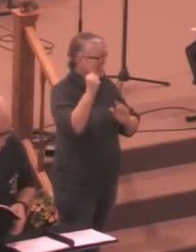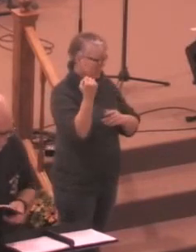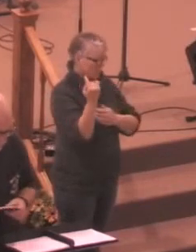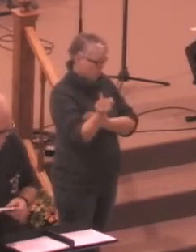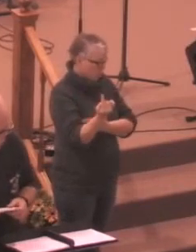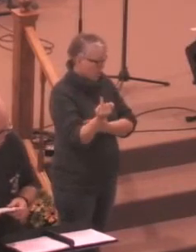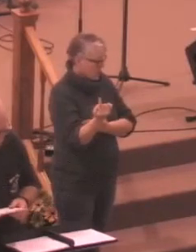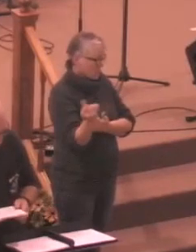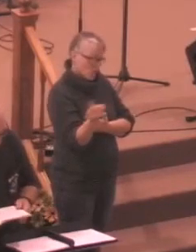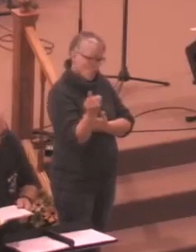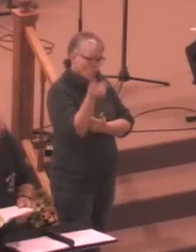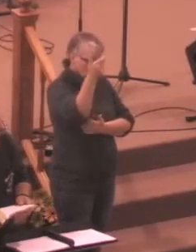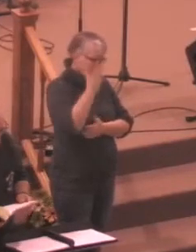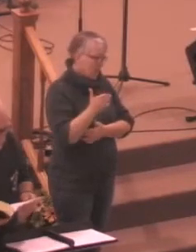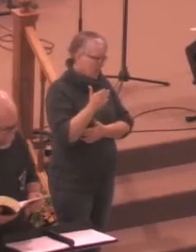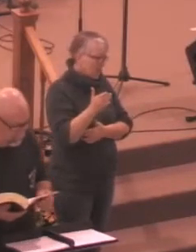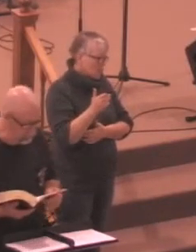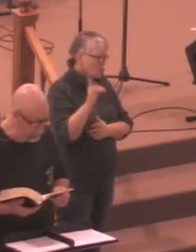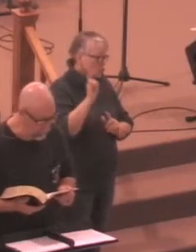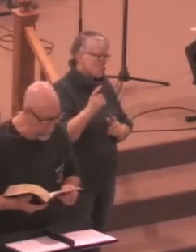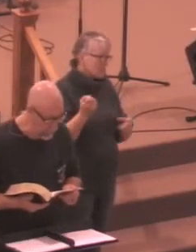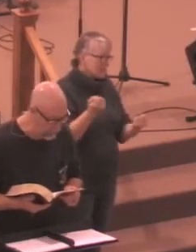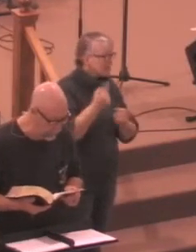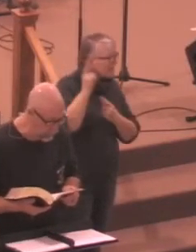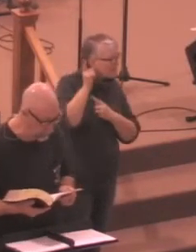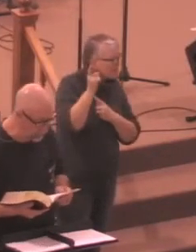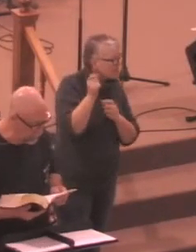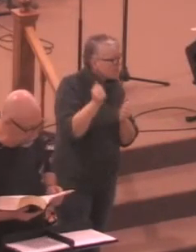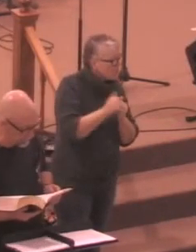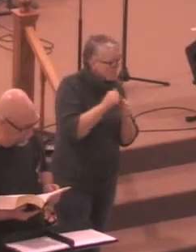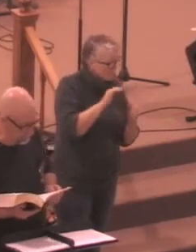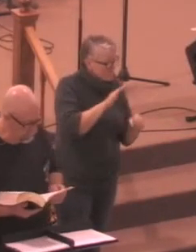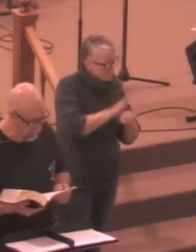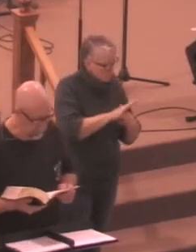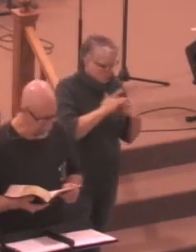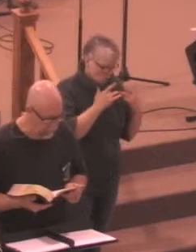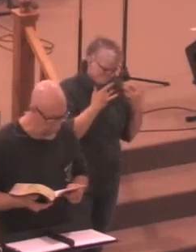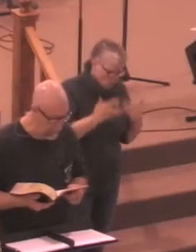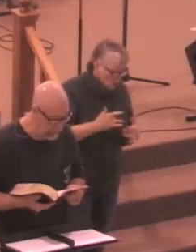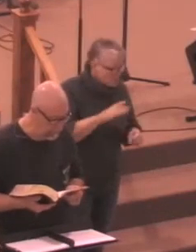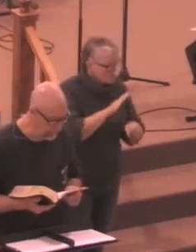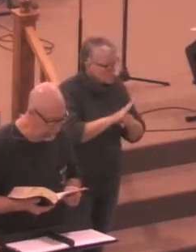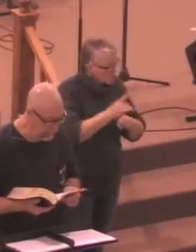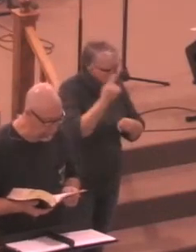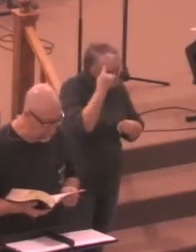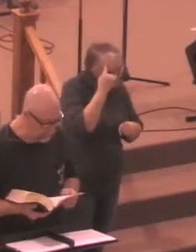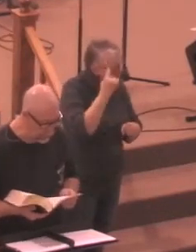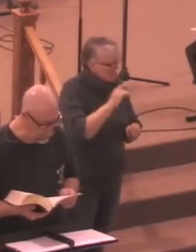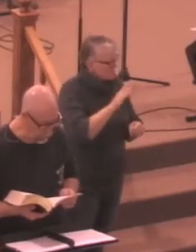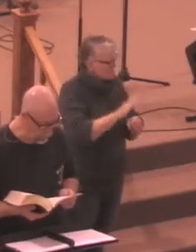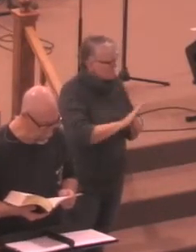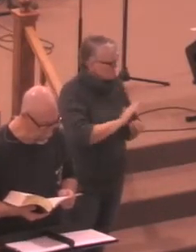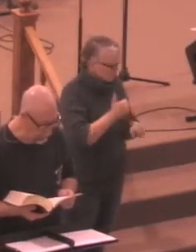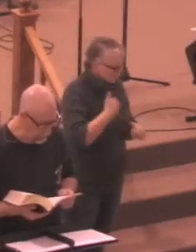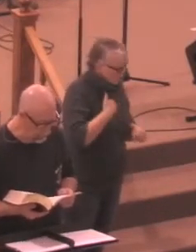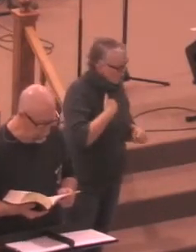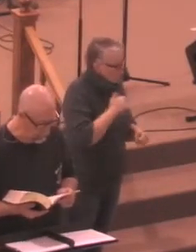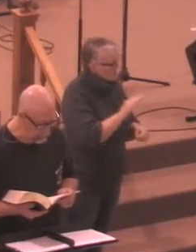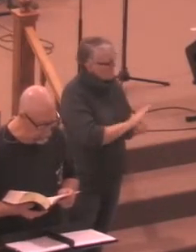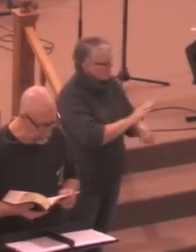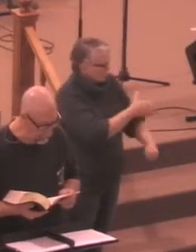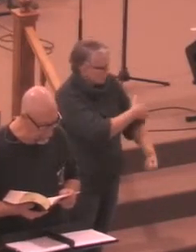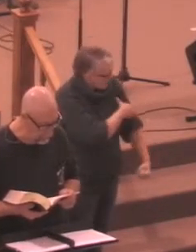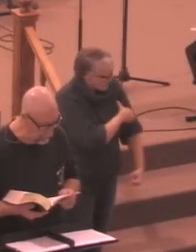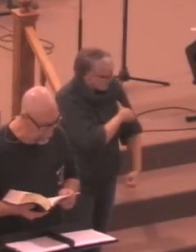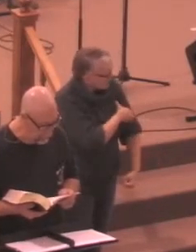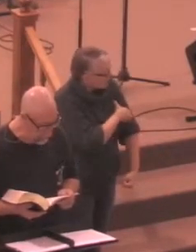the only God. You shall love the Lord your God with all your heart and mind and with all your soul and with all